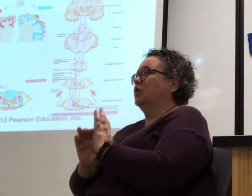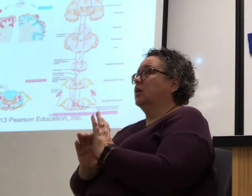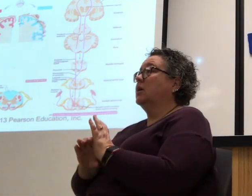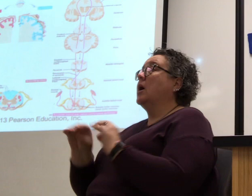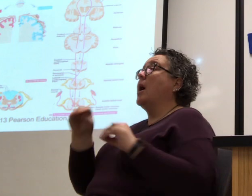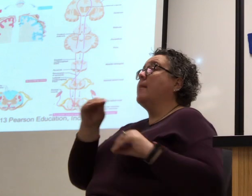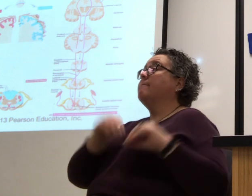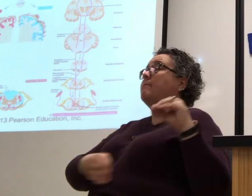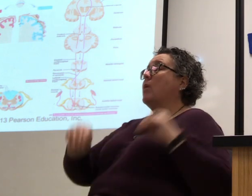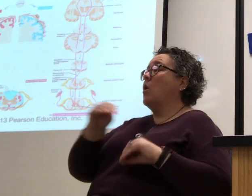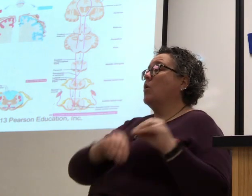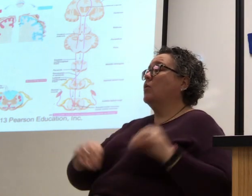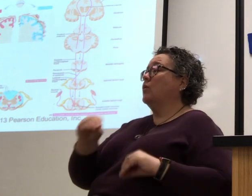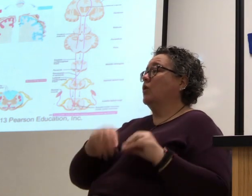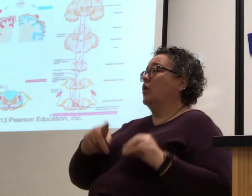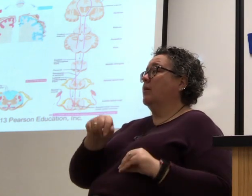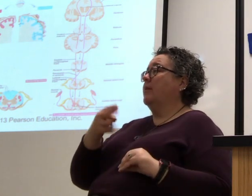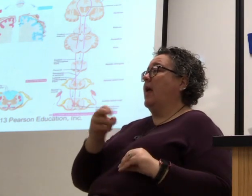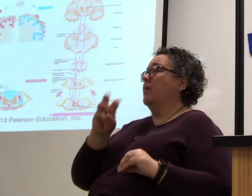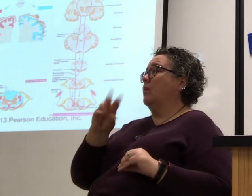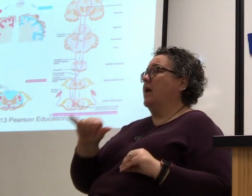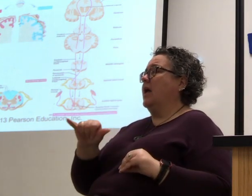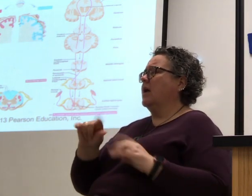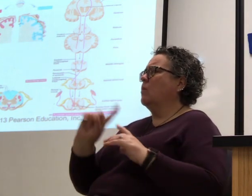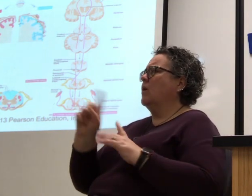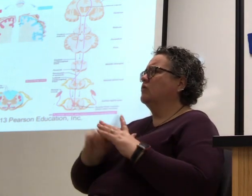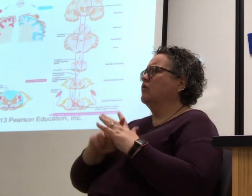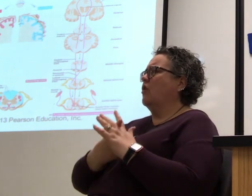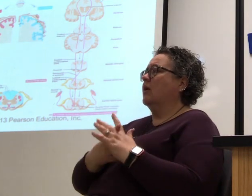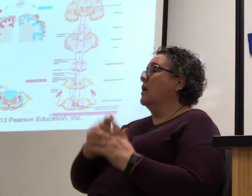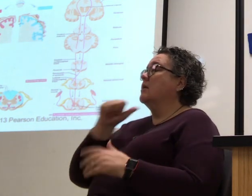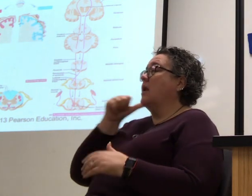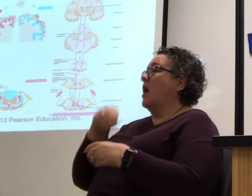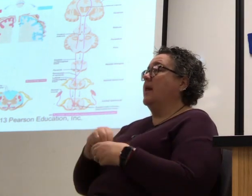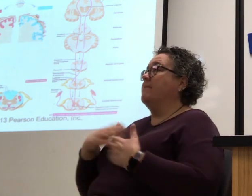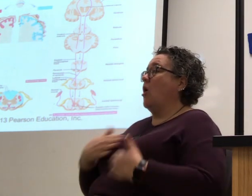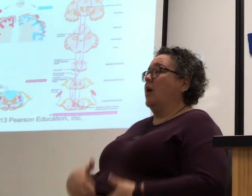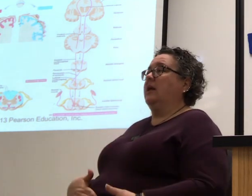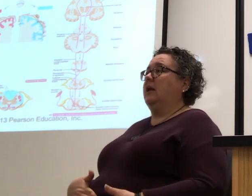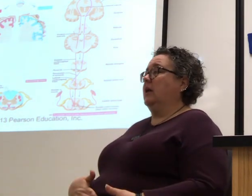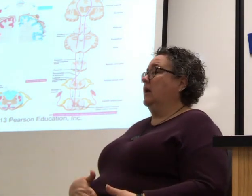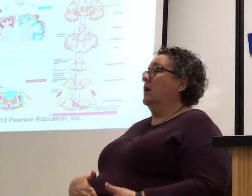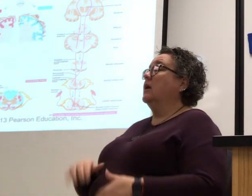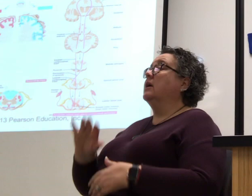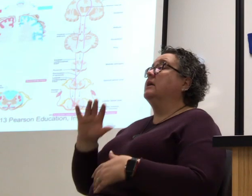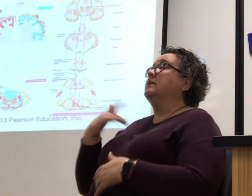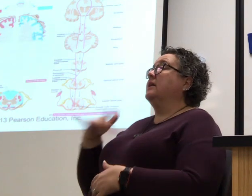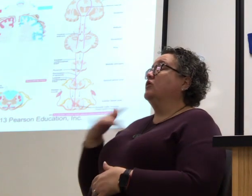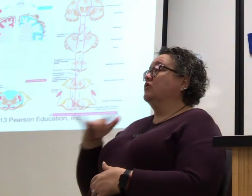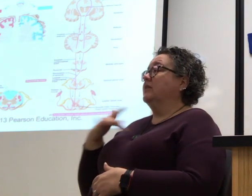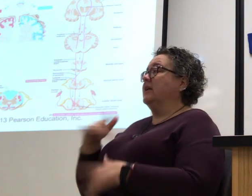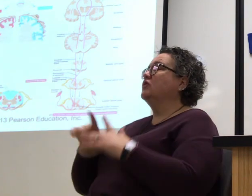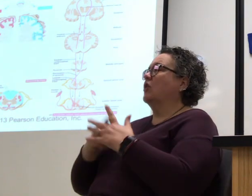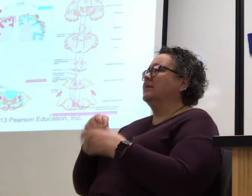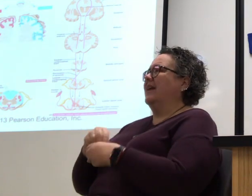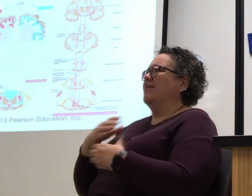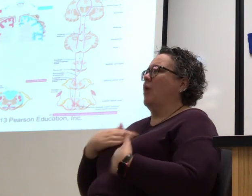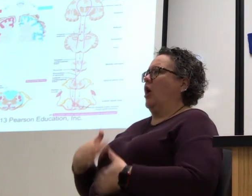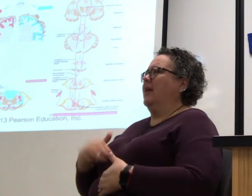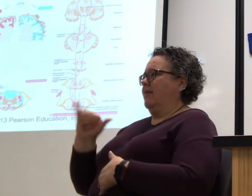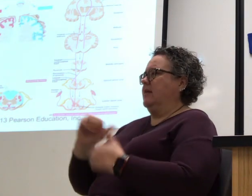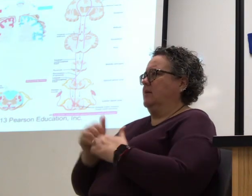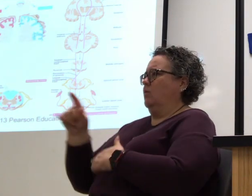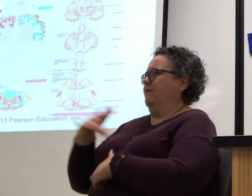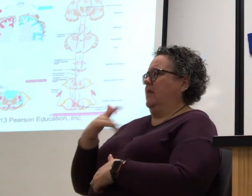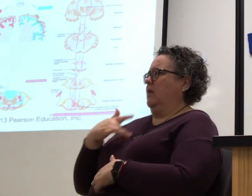pathway, where does that start? It doesn't start in the body. For the sensory pathways, it started in the body because that's how you feel. That's how you're